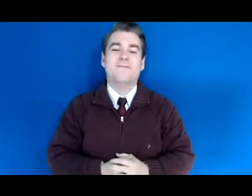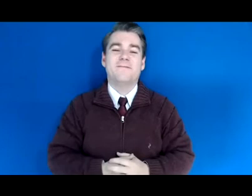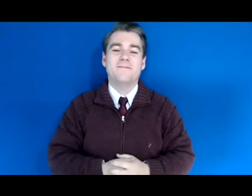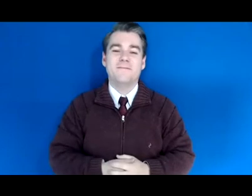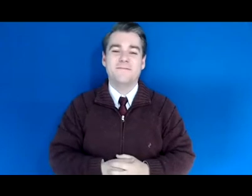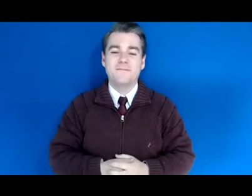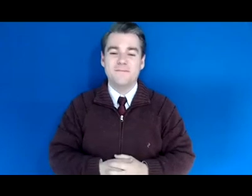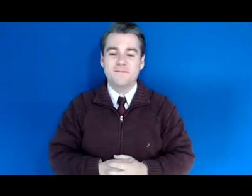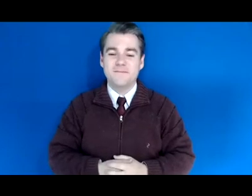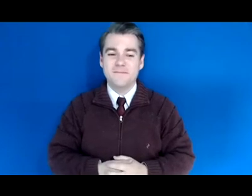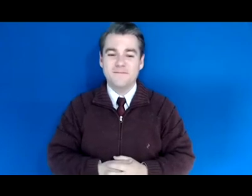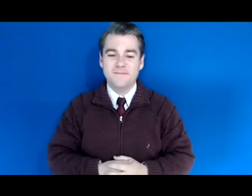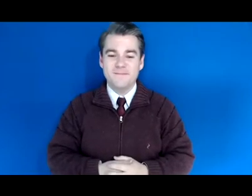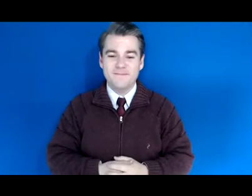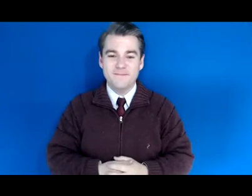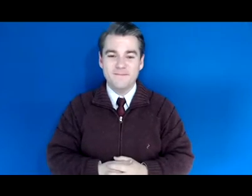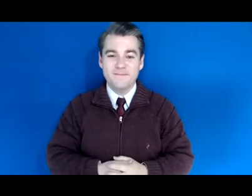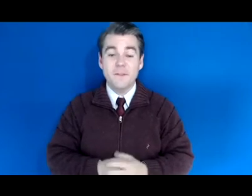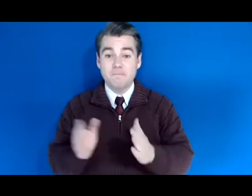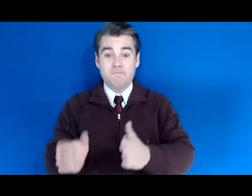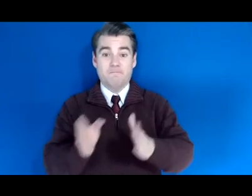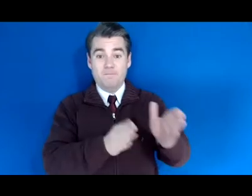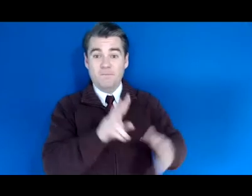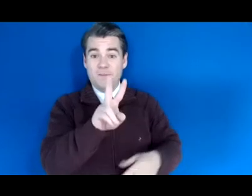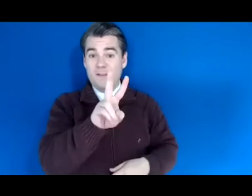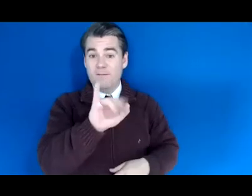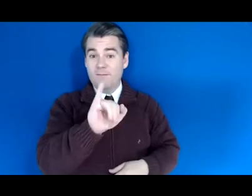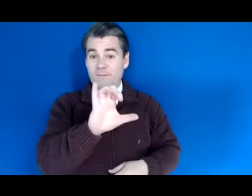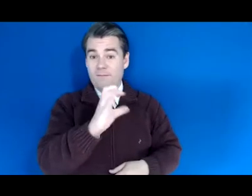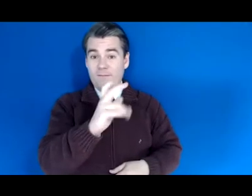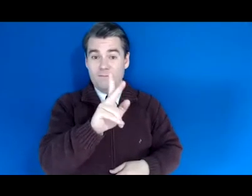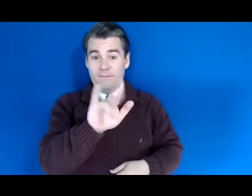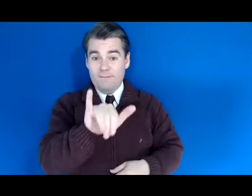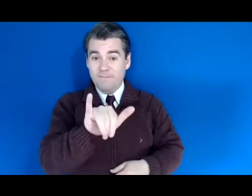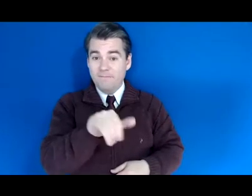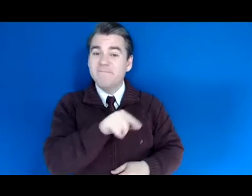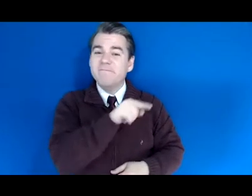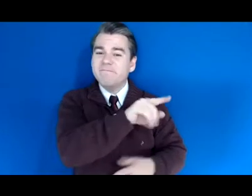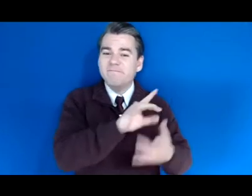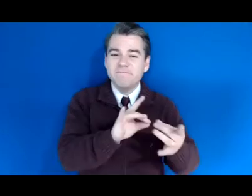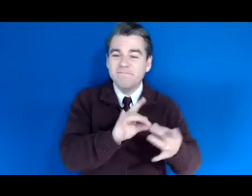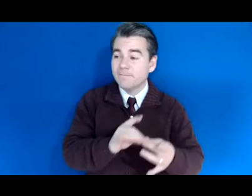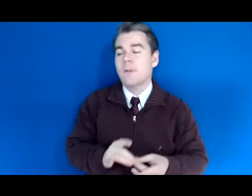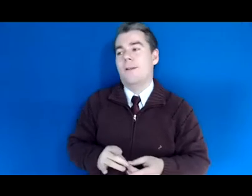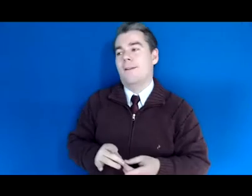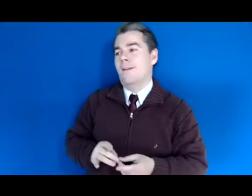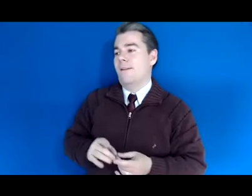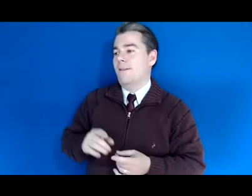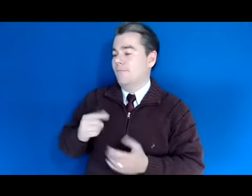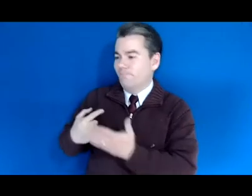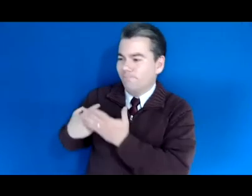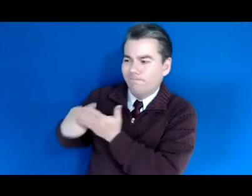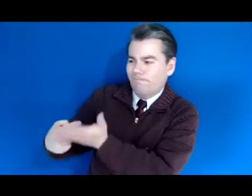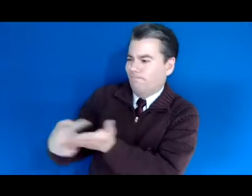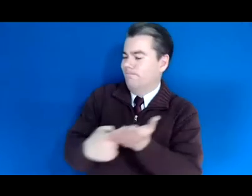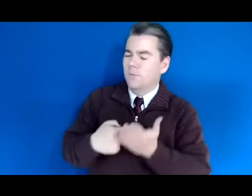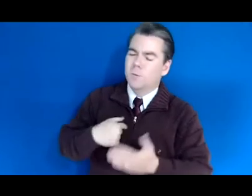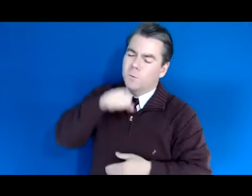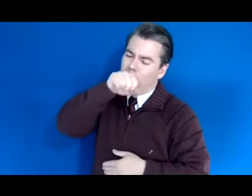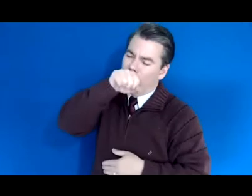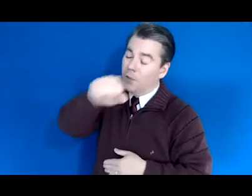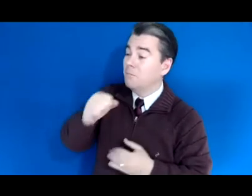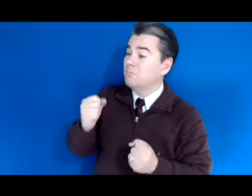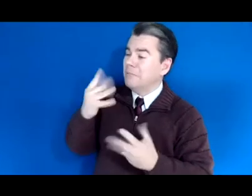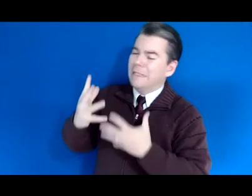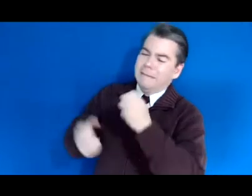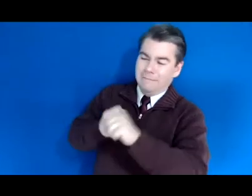So this is Vicky. And Vicky says, I love this discussion. I spent many years trying to heal